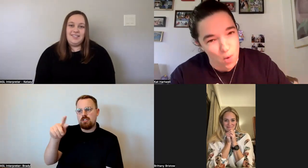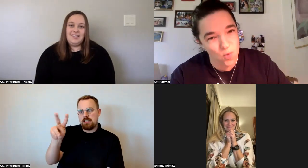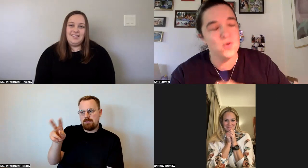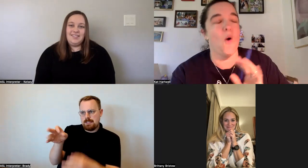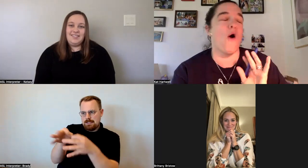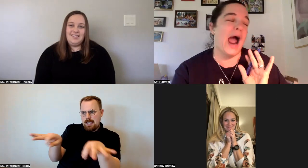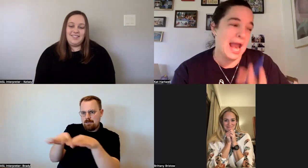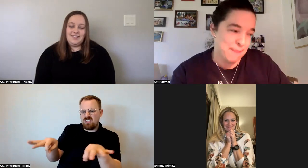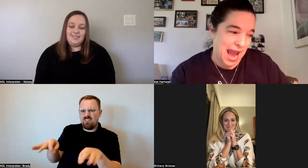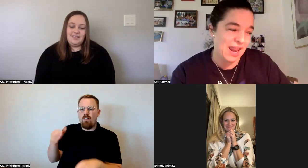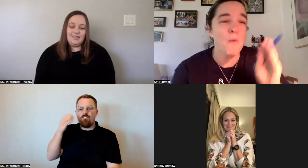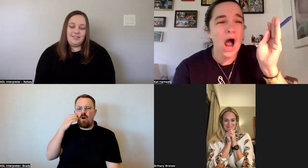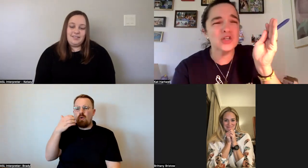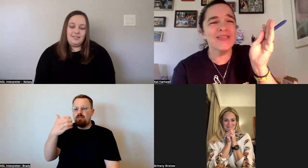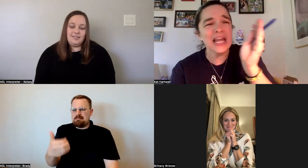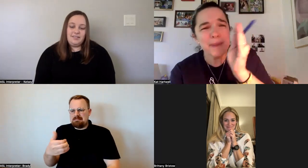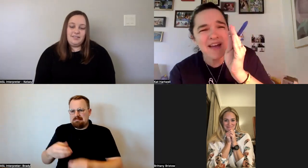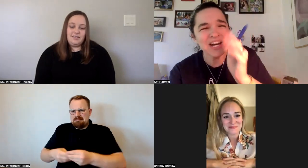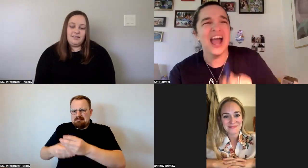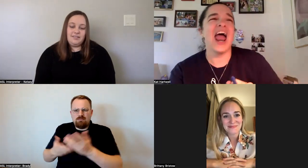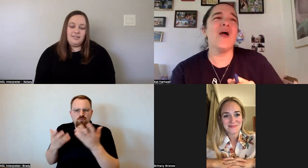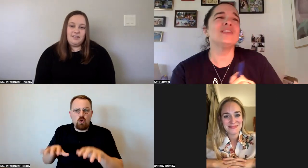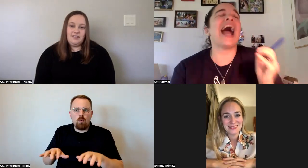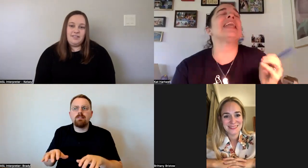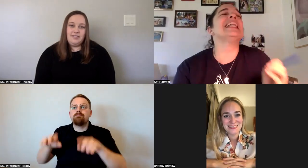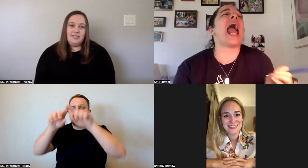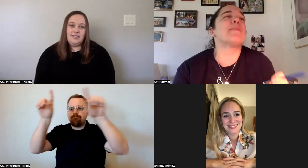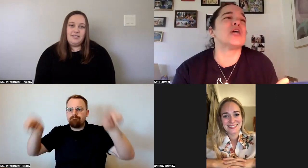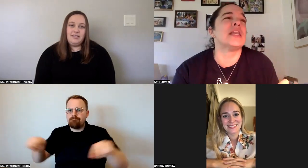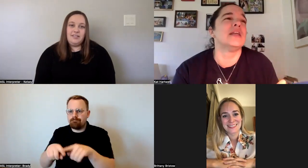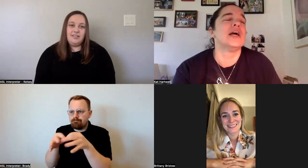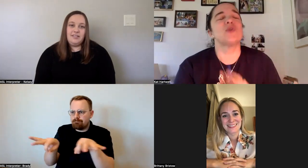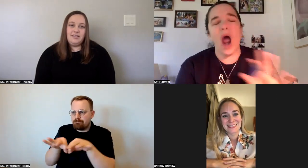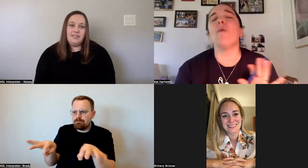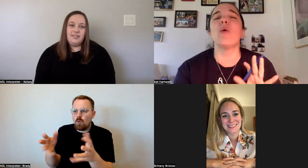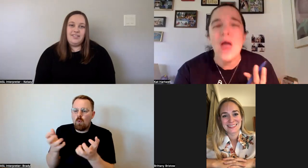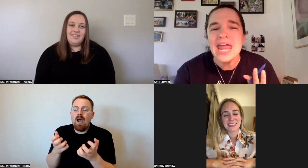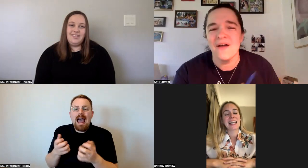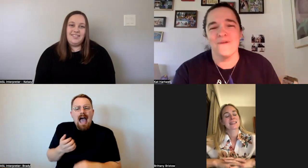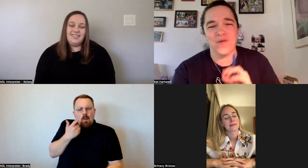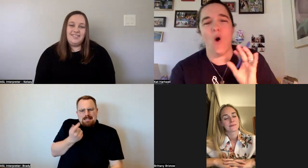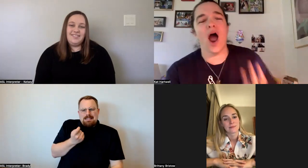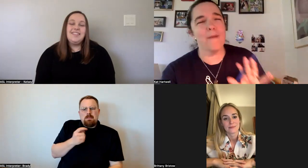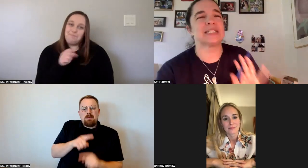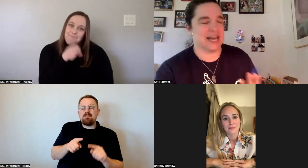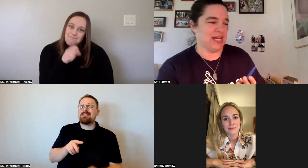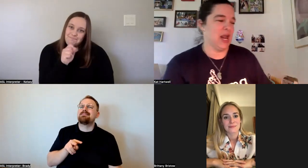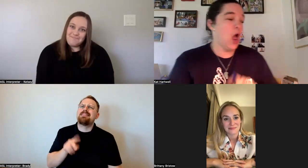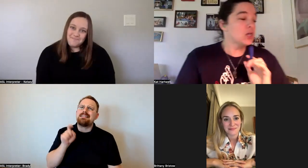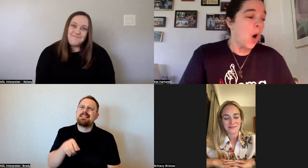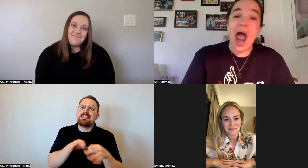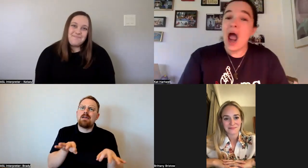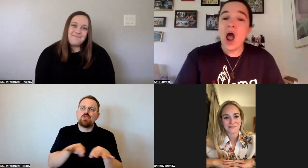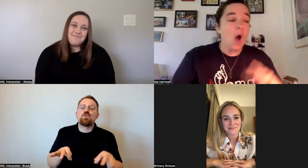my phone or iPad. I watched a little bit of it, and I need caption. So I will wait for up